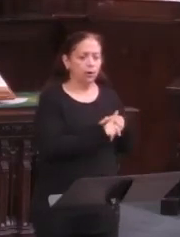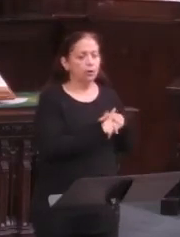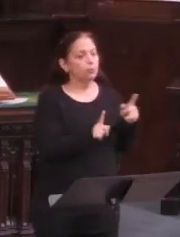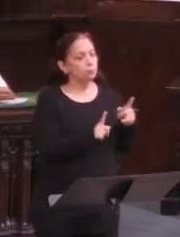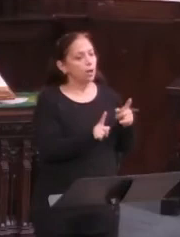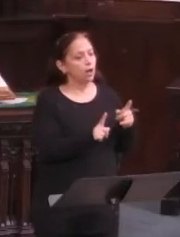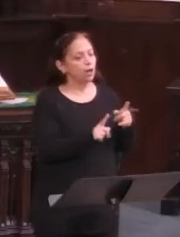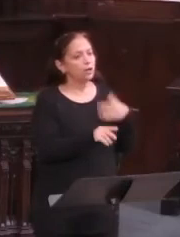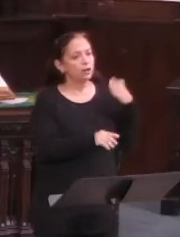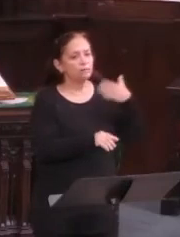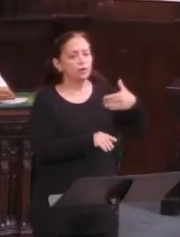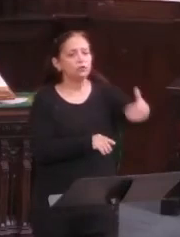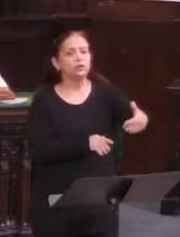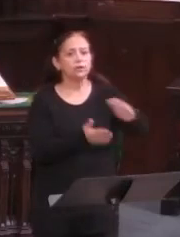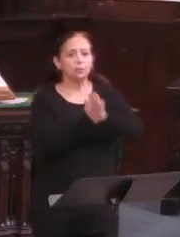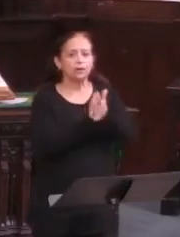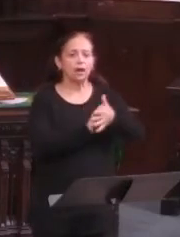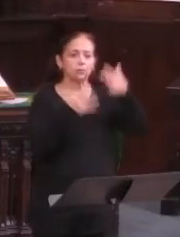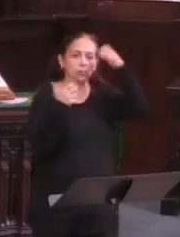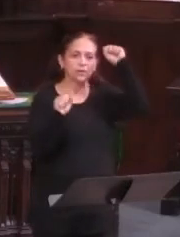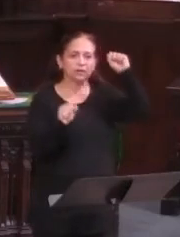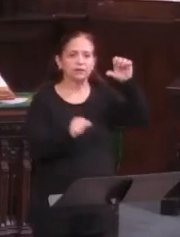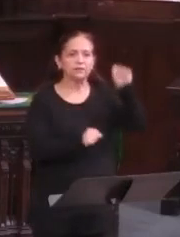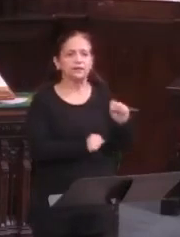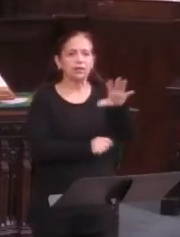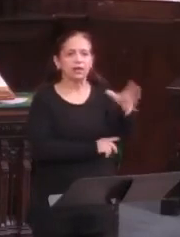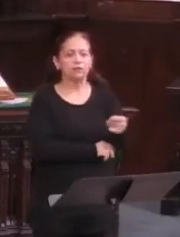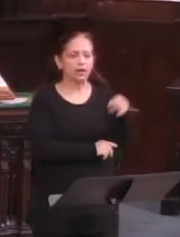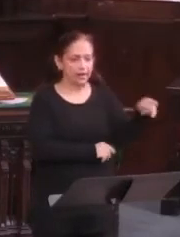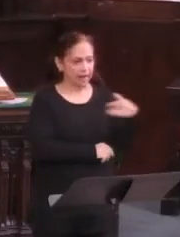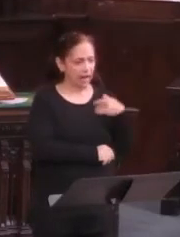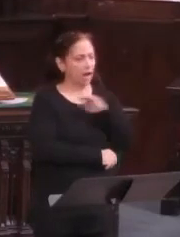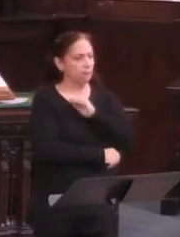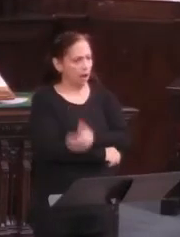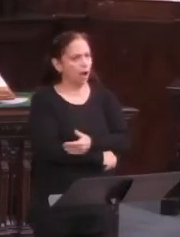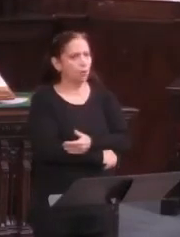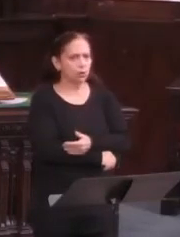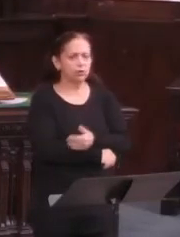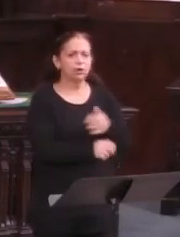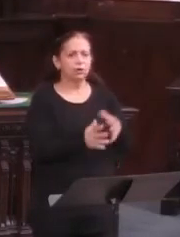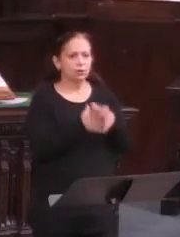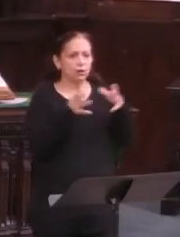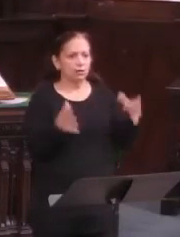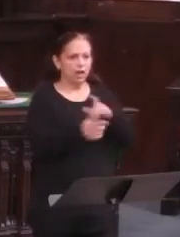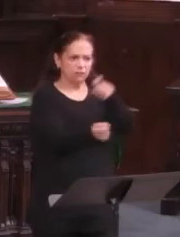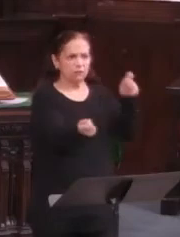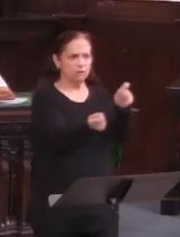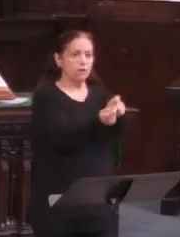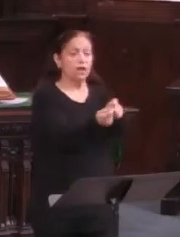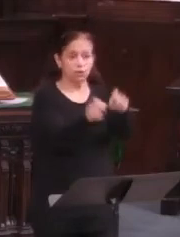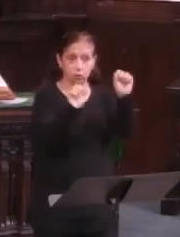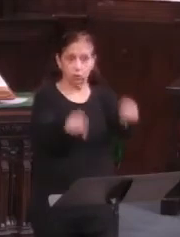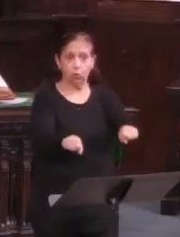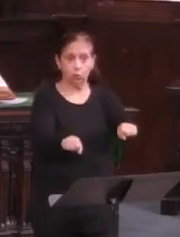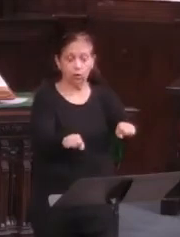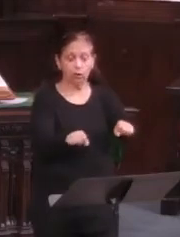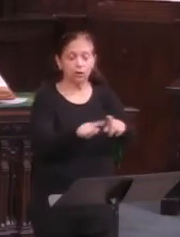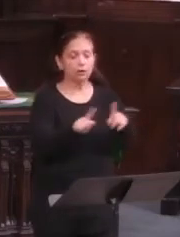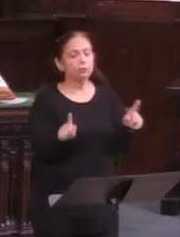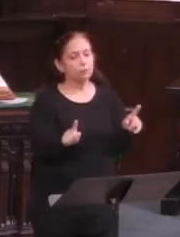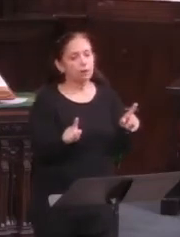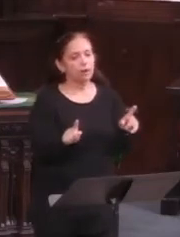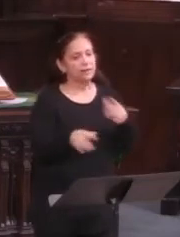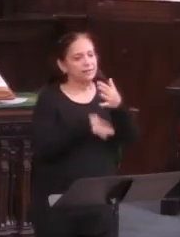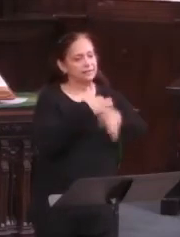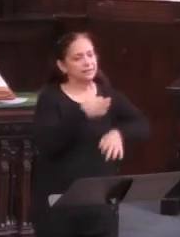the eventual president of South Africa, he ended up with powers that entitled him to vast amounts of revenge and retaliation.